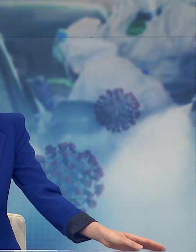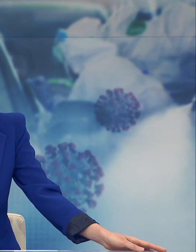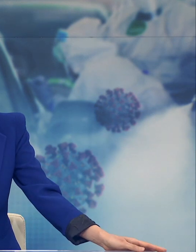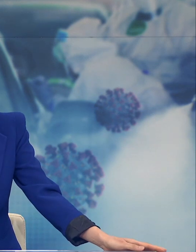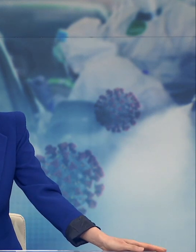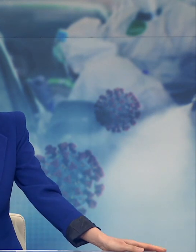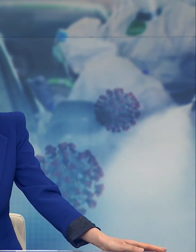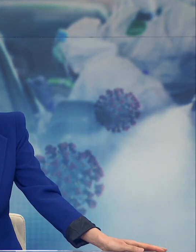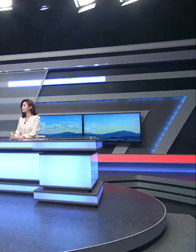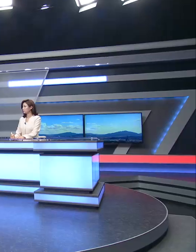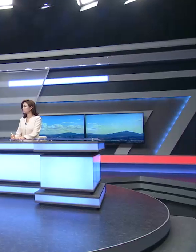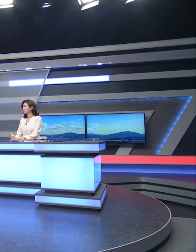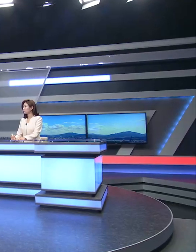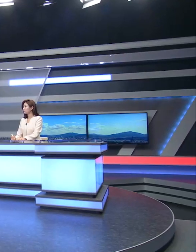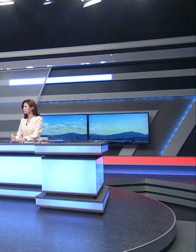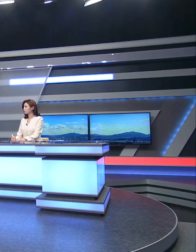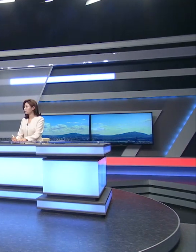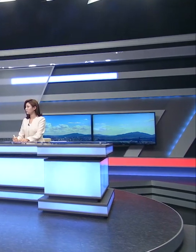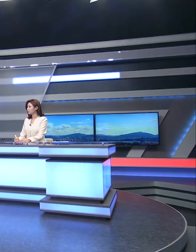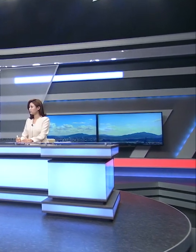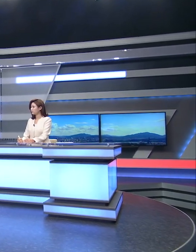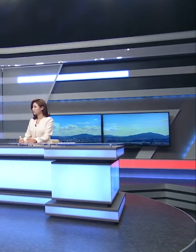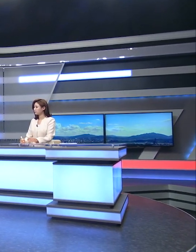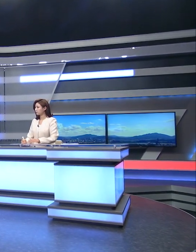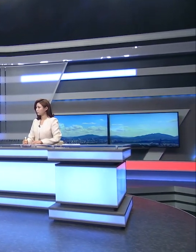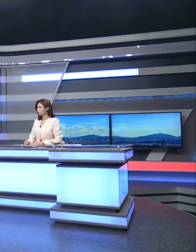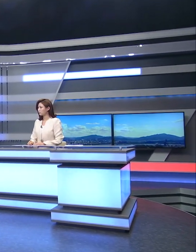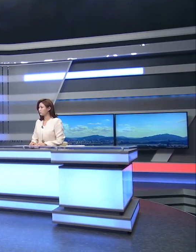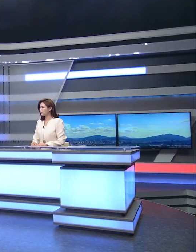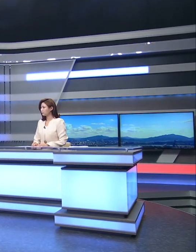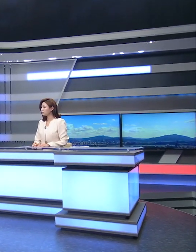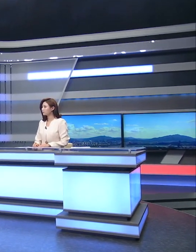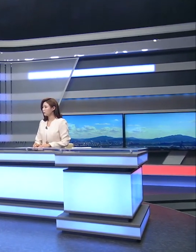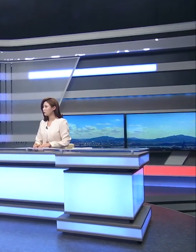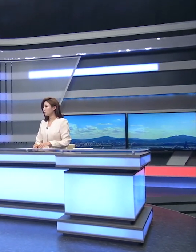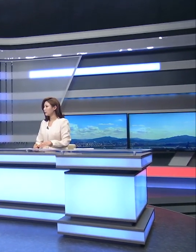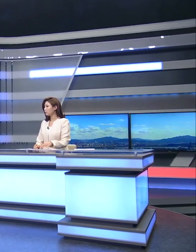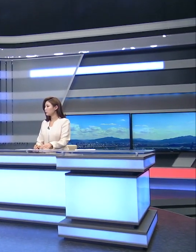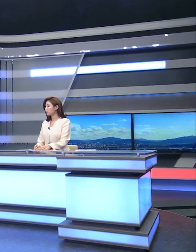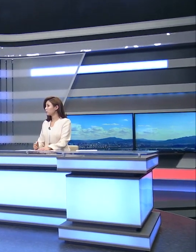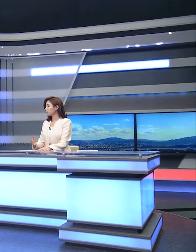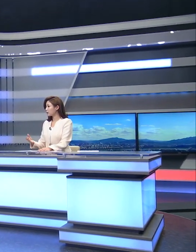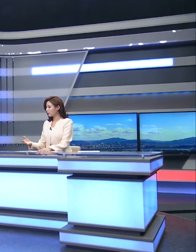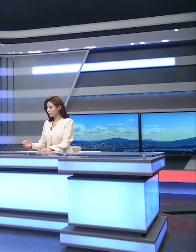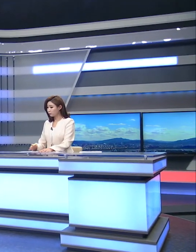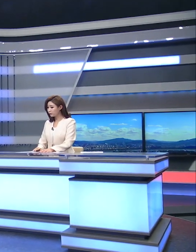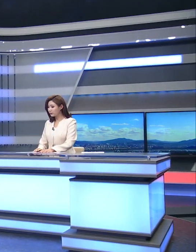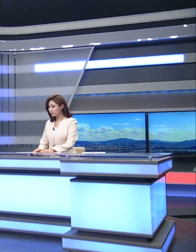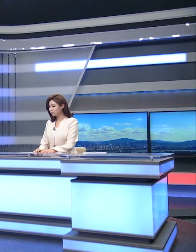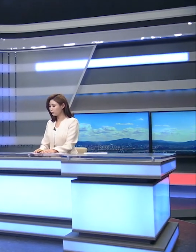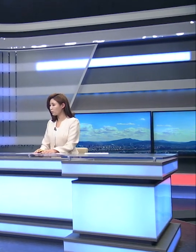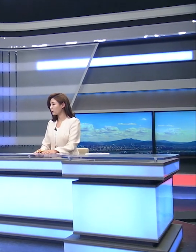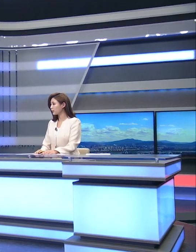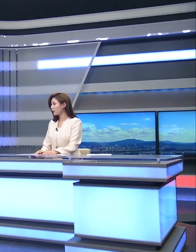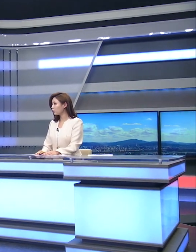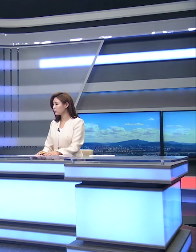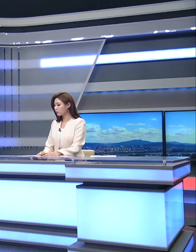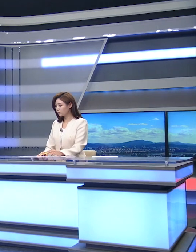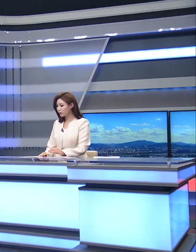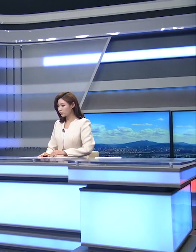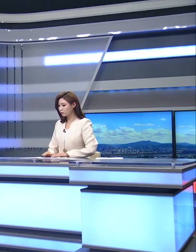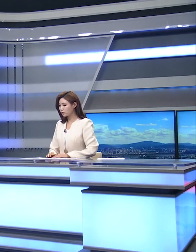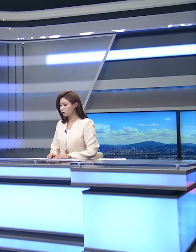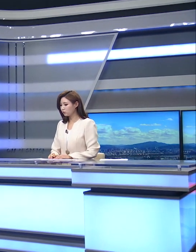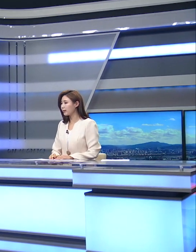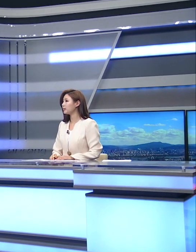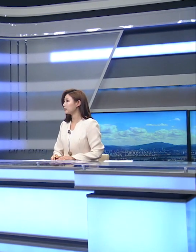we've just heard together that there's been a change in the number of total infections related to the Itaewon outbreak. Right, that was pretty much predicted before. Now the